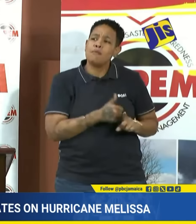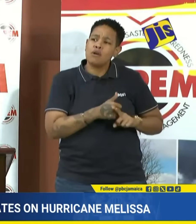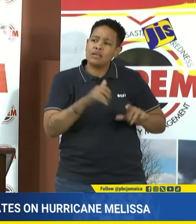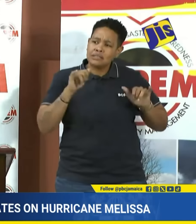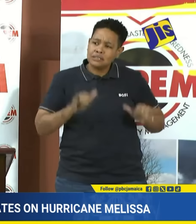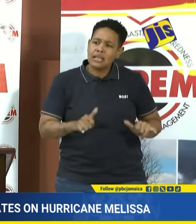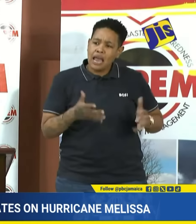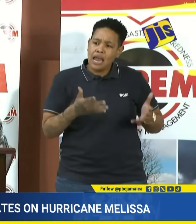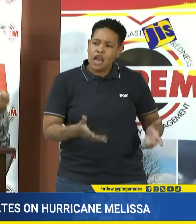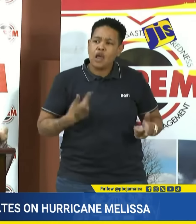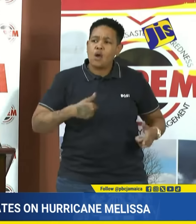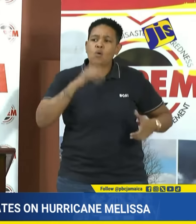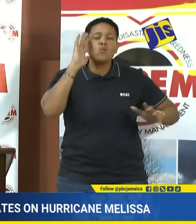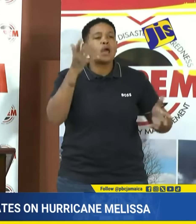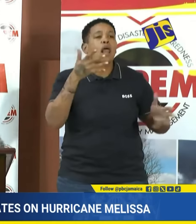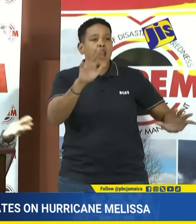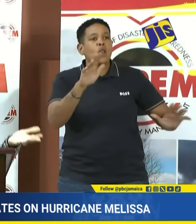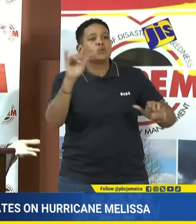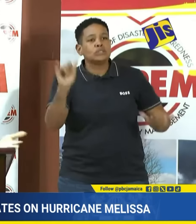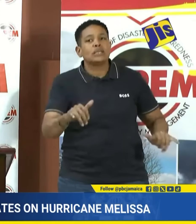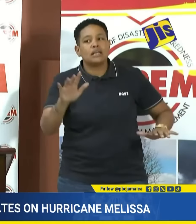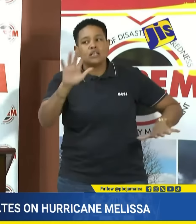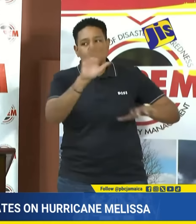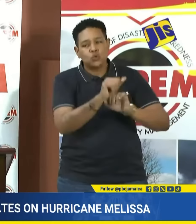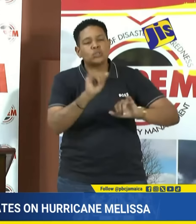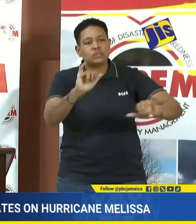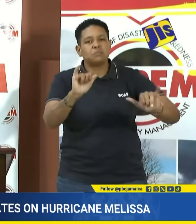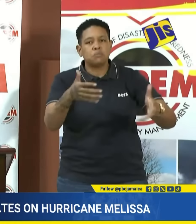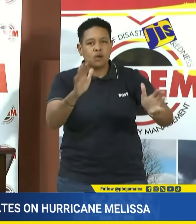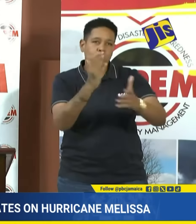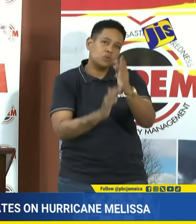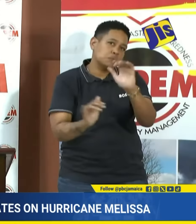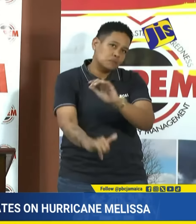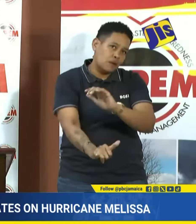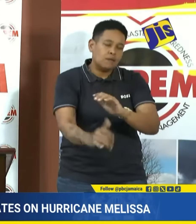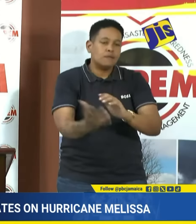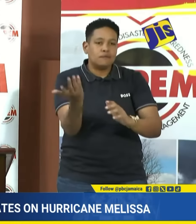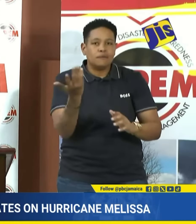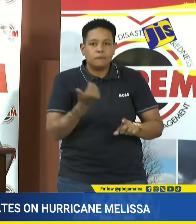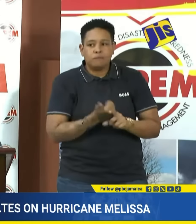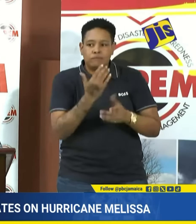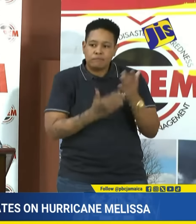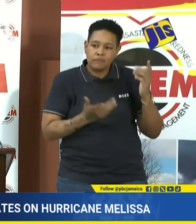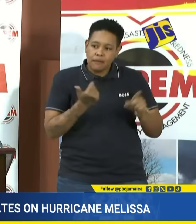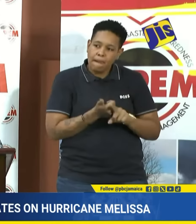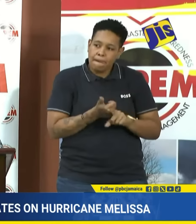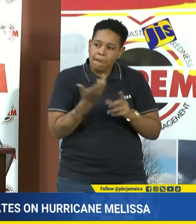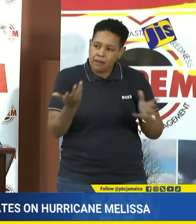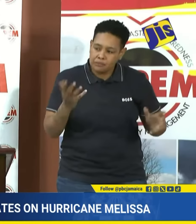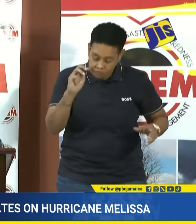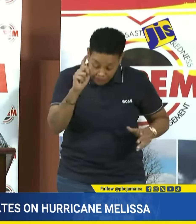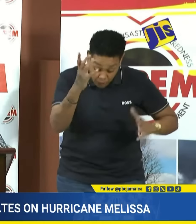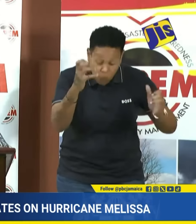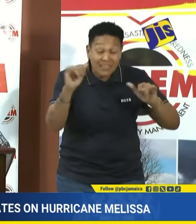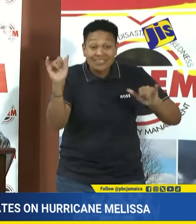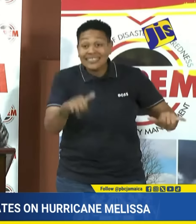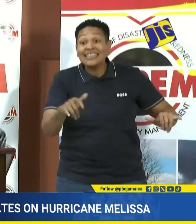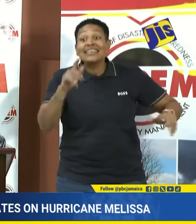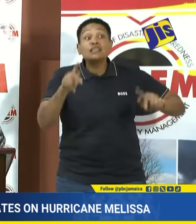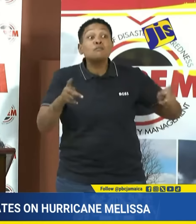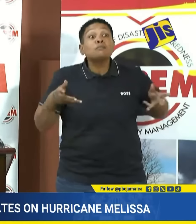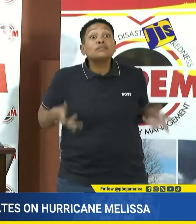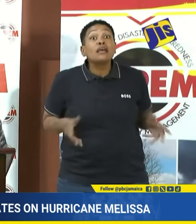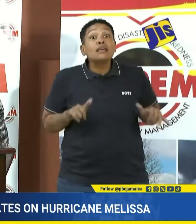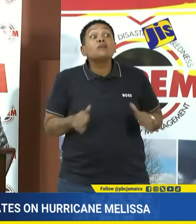ensconced here, and we will allow that. That's usually the way it happens. So if some media houses want to have their